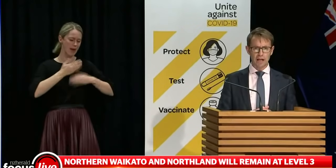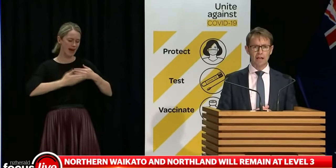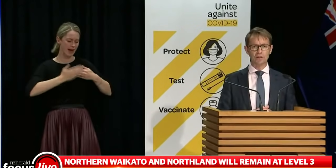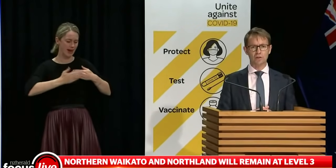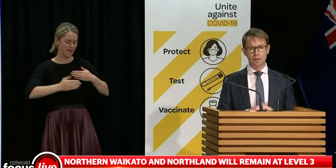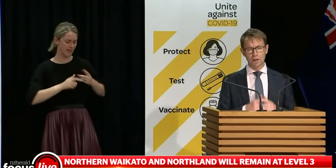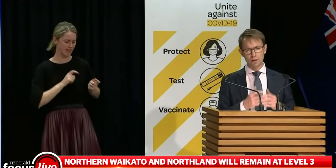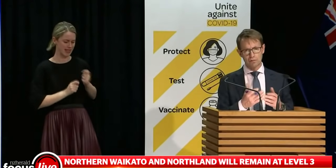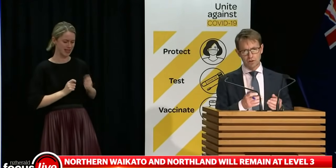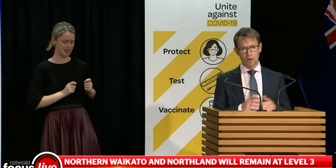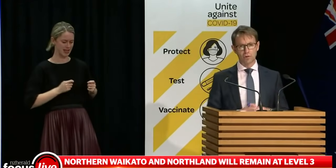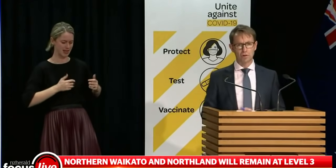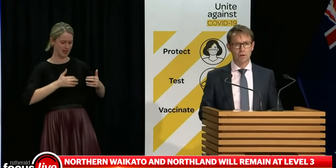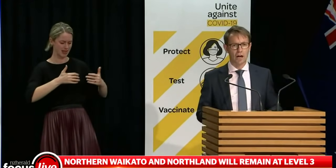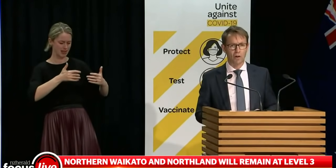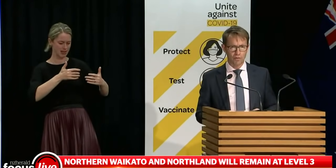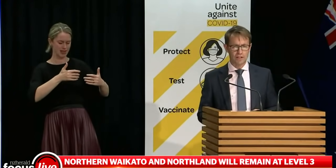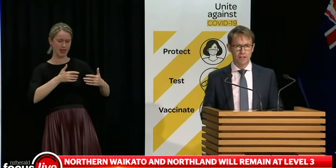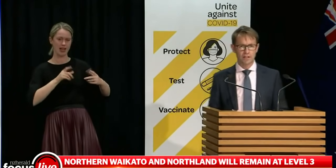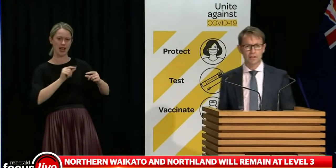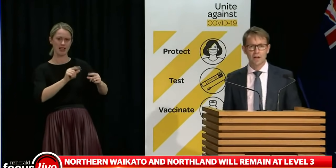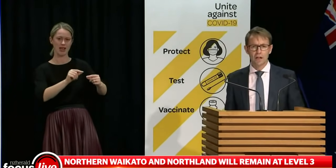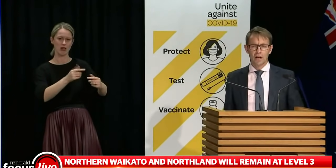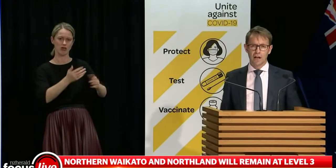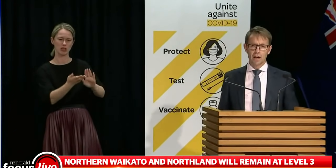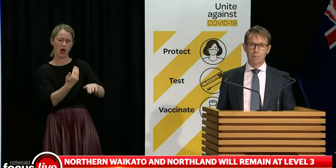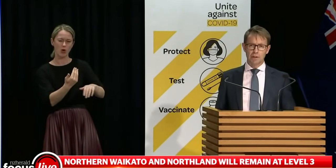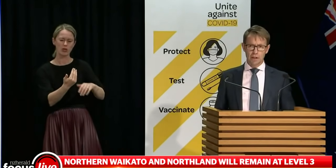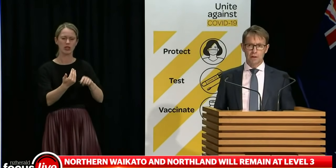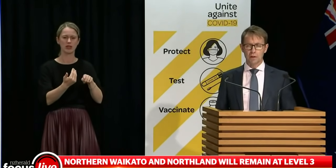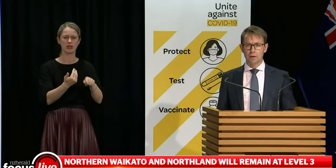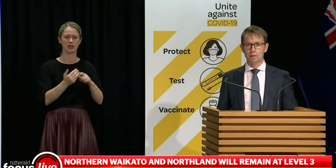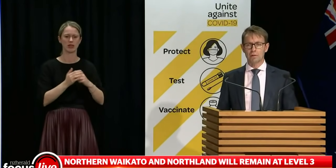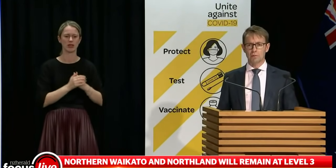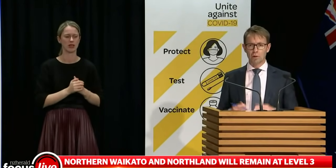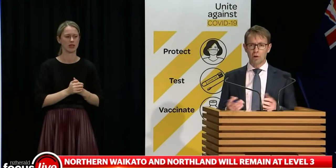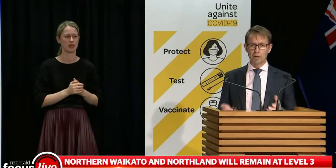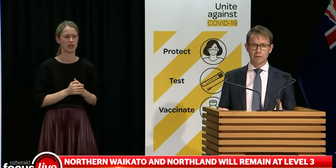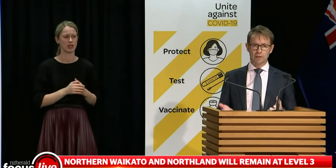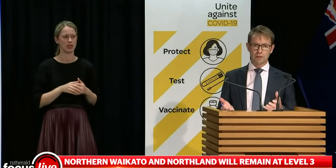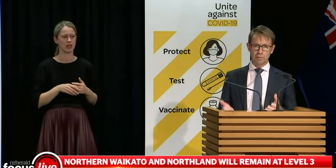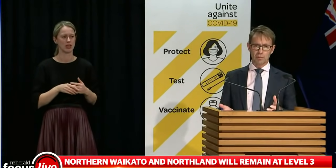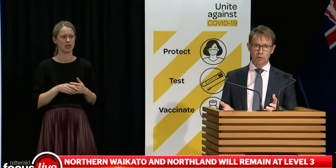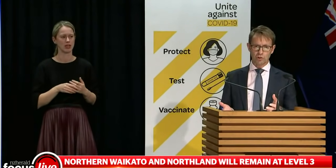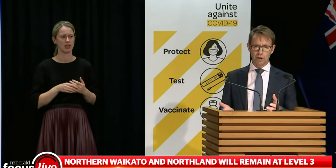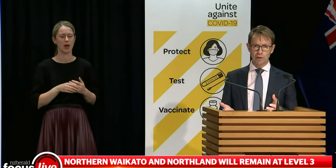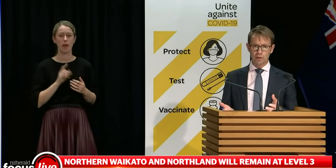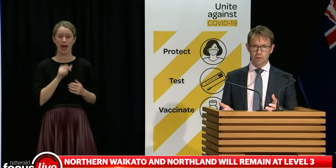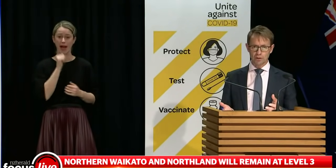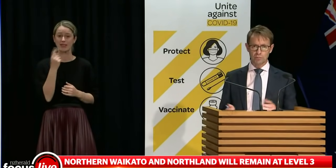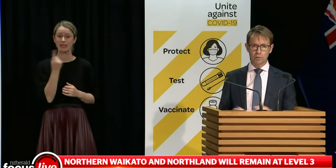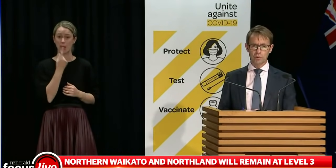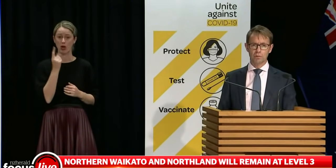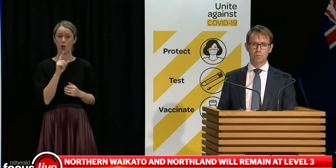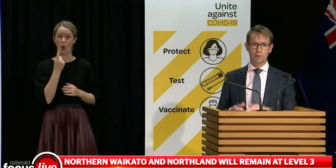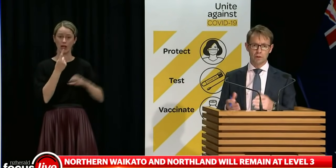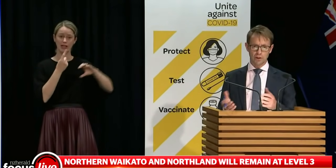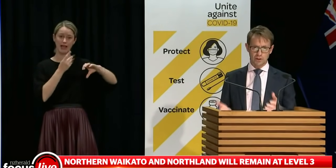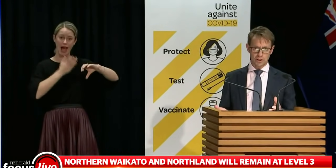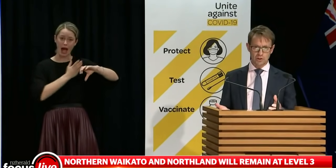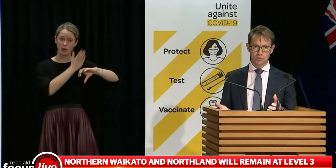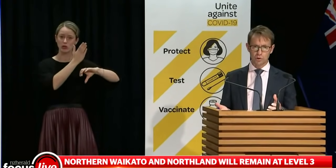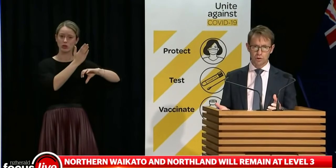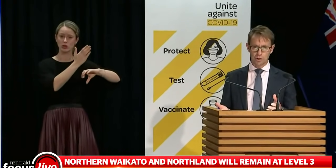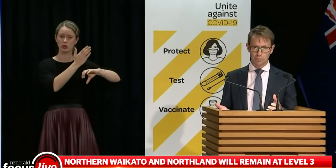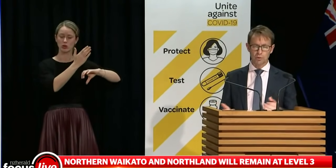was done and the result of that test. But again, the requirement is that people who are travelling across the border